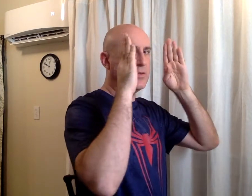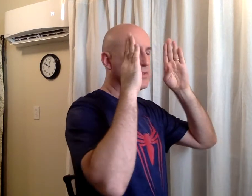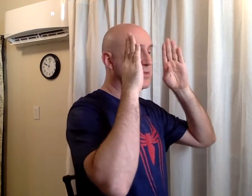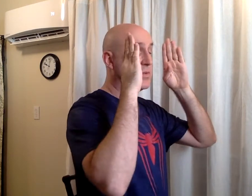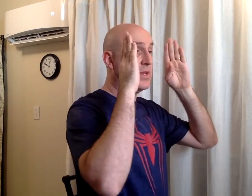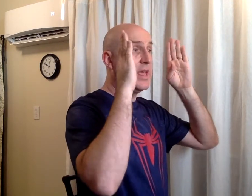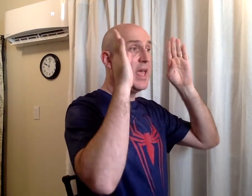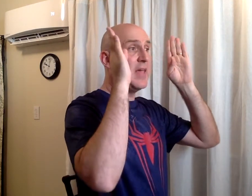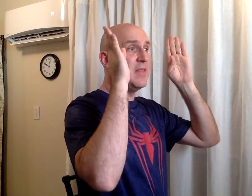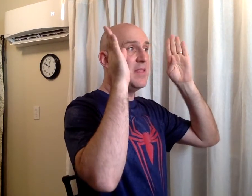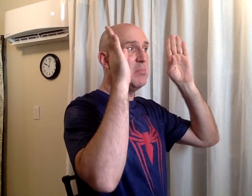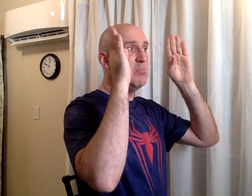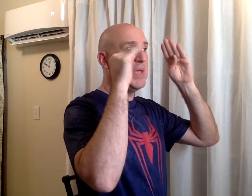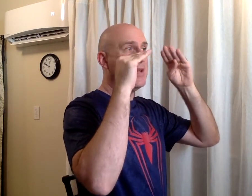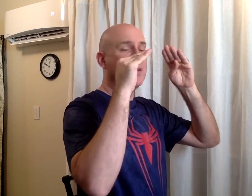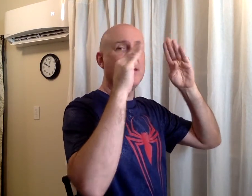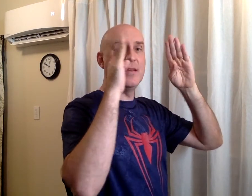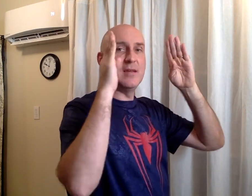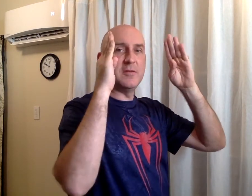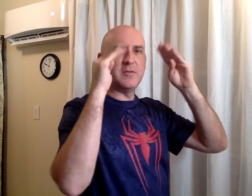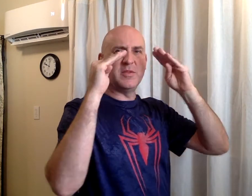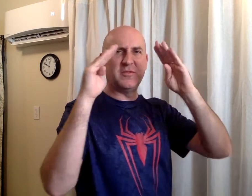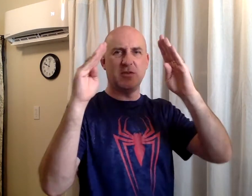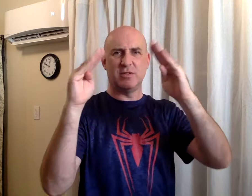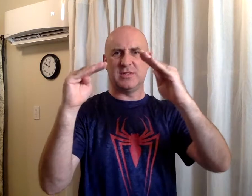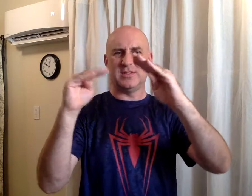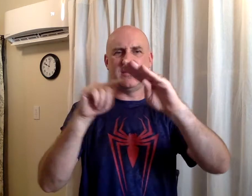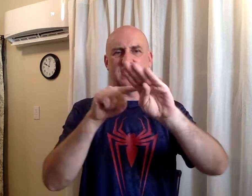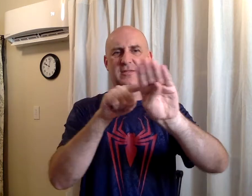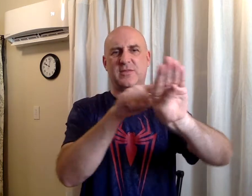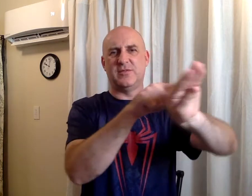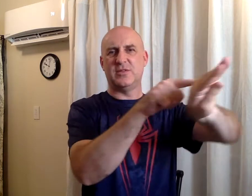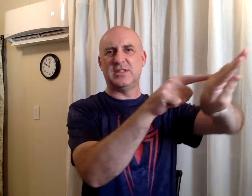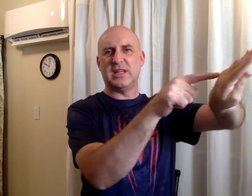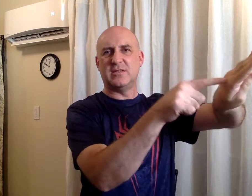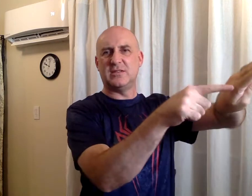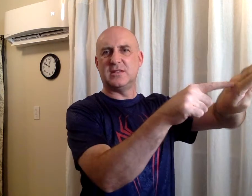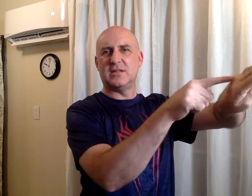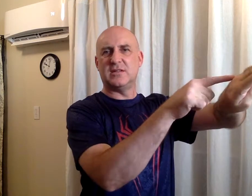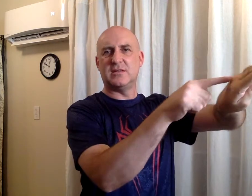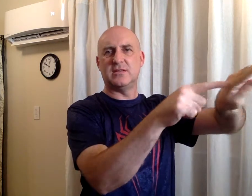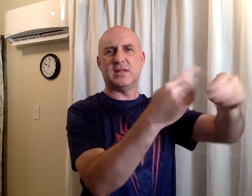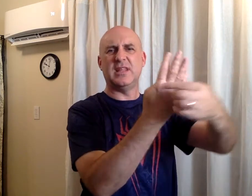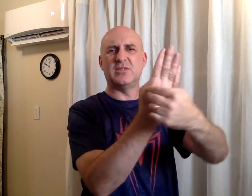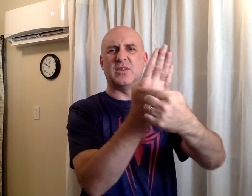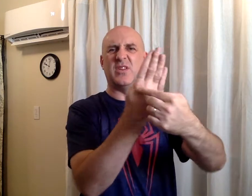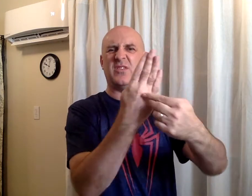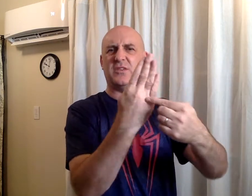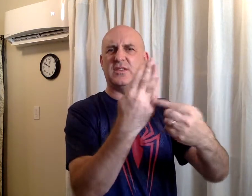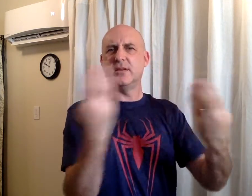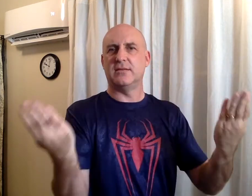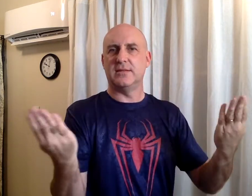for this one. And then they bend from the first knuckles here. I think those are called the first knuckles. I'm not